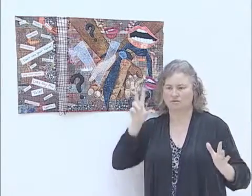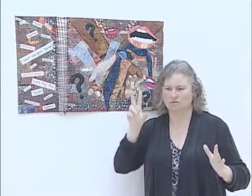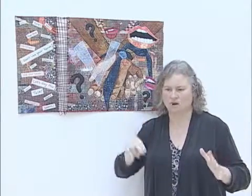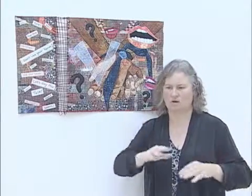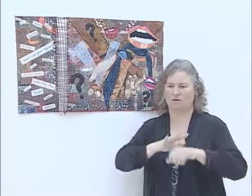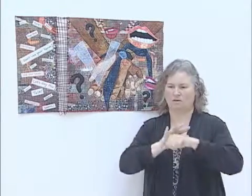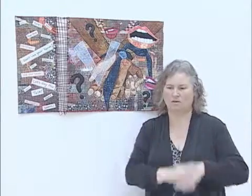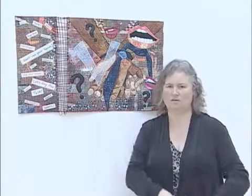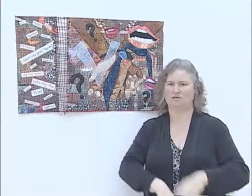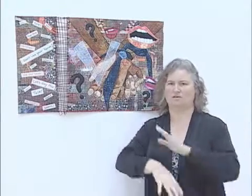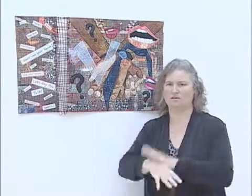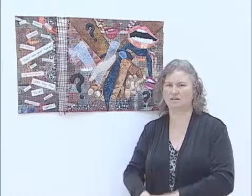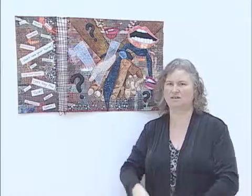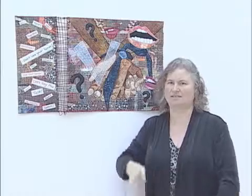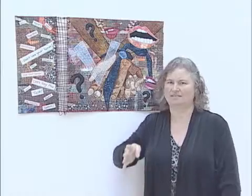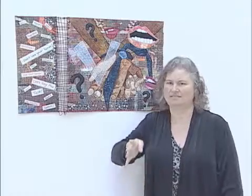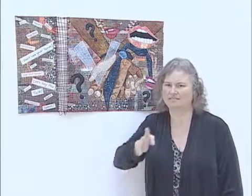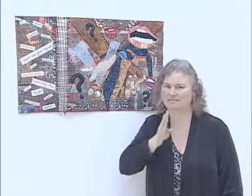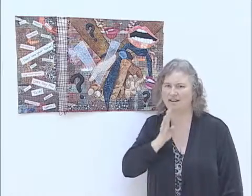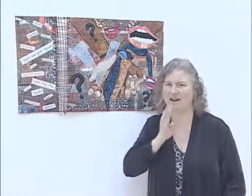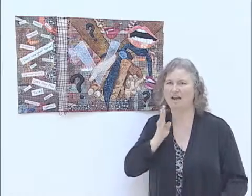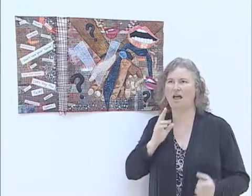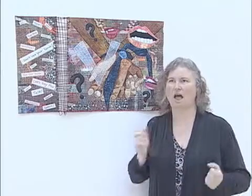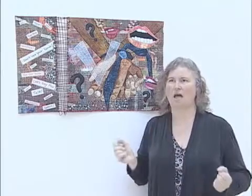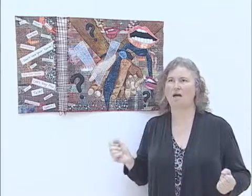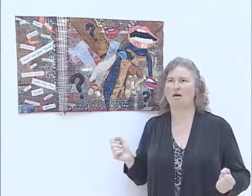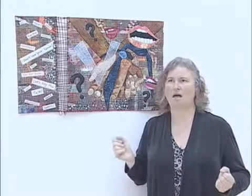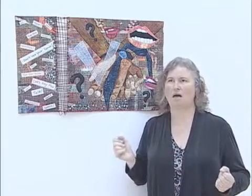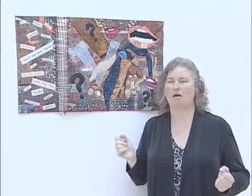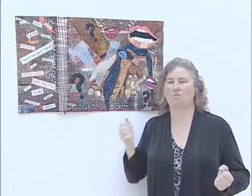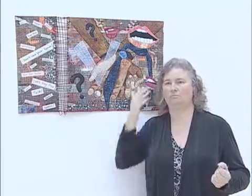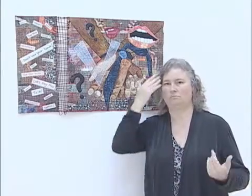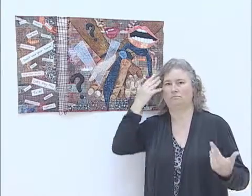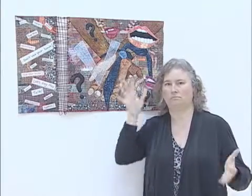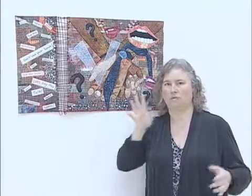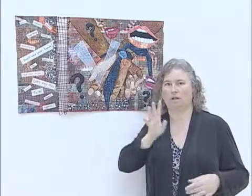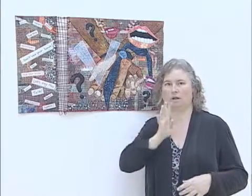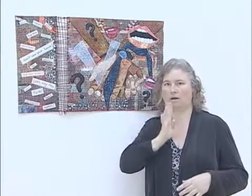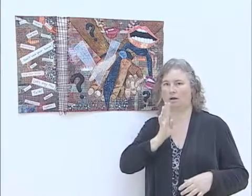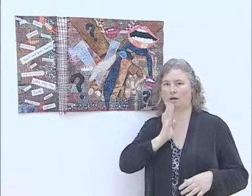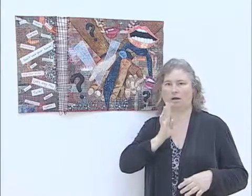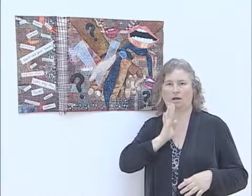aghast. No, put your hands down, she said. You must talk. But he didn't know how to talk.